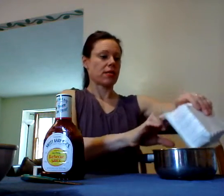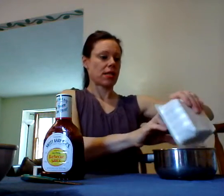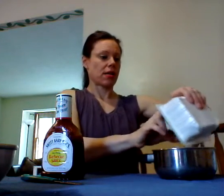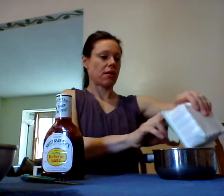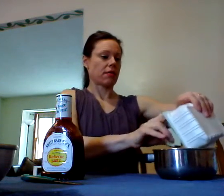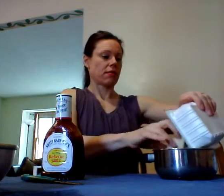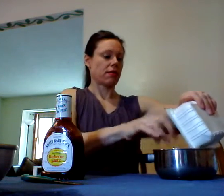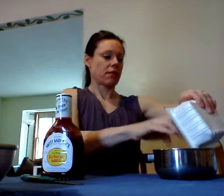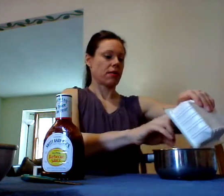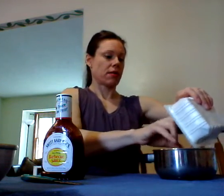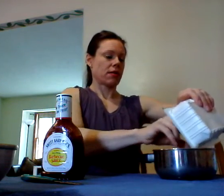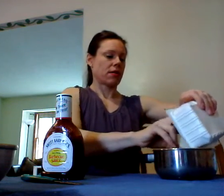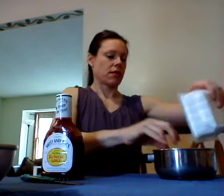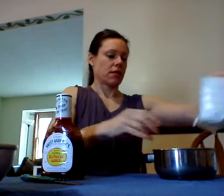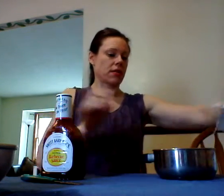in there.